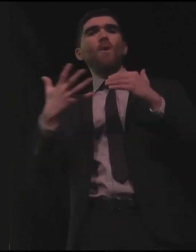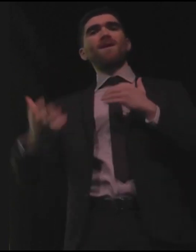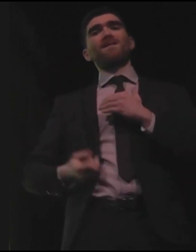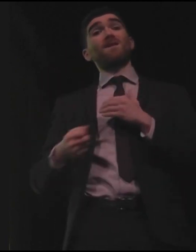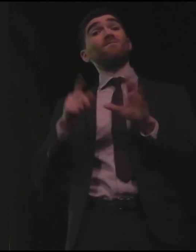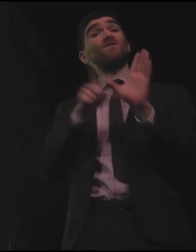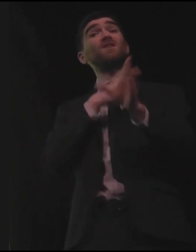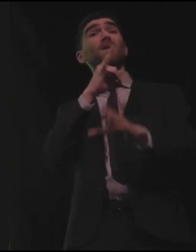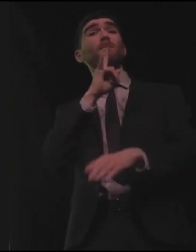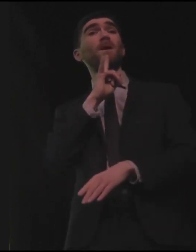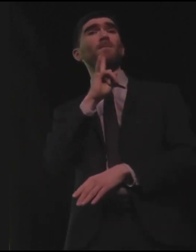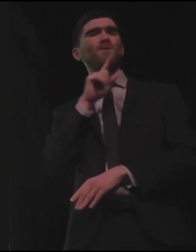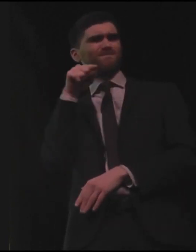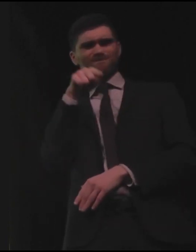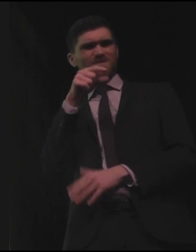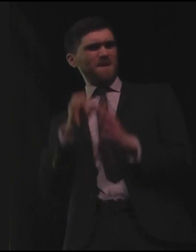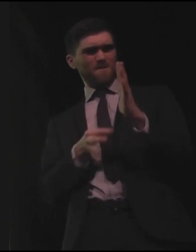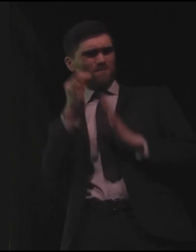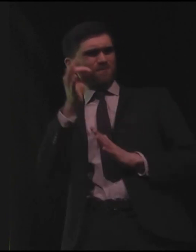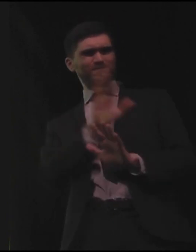failure.